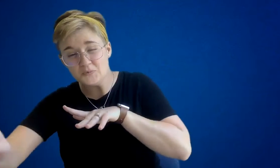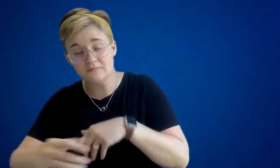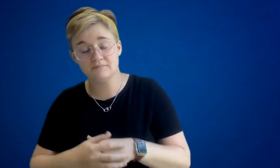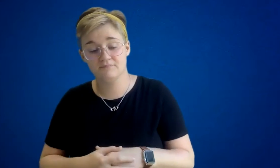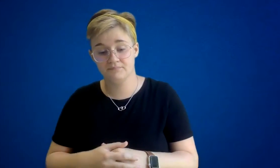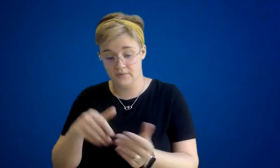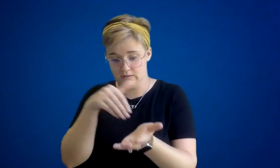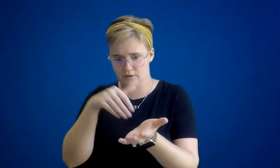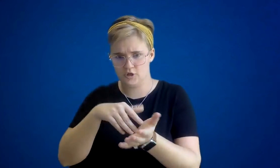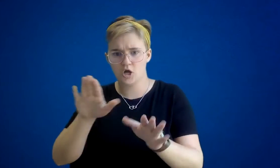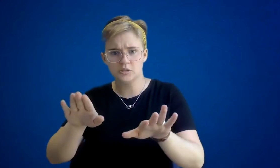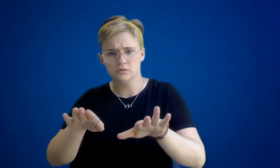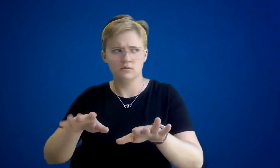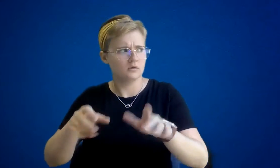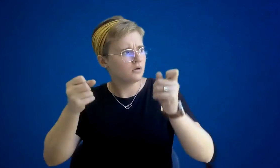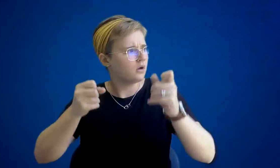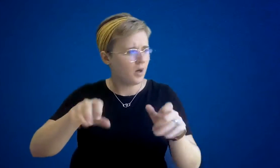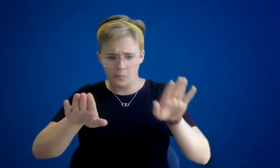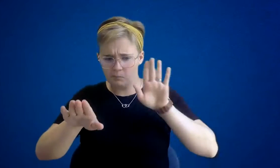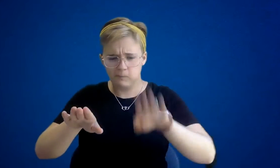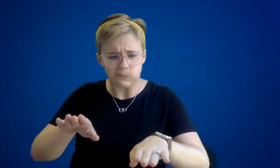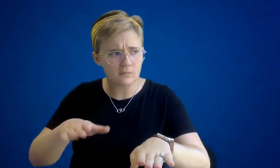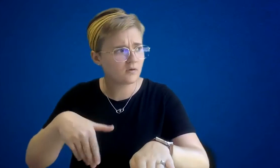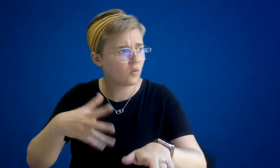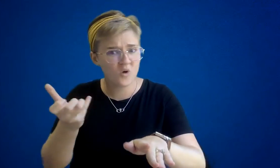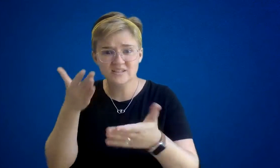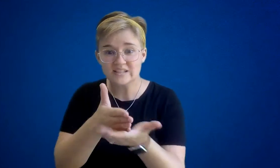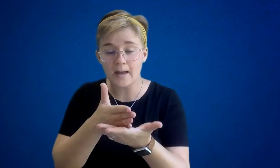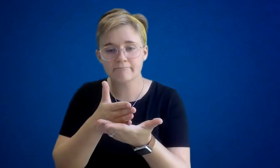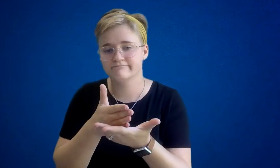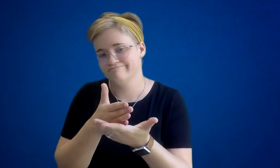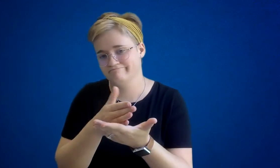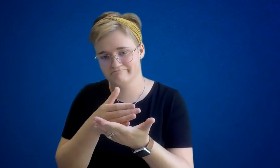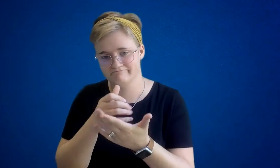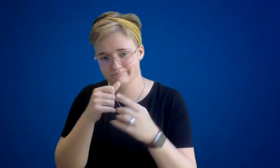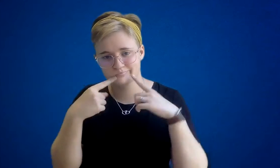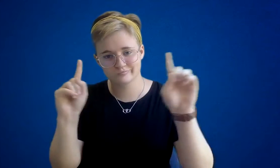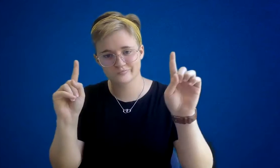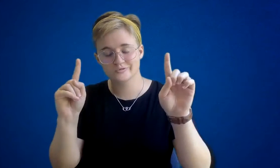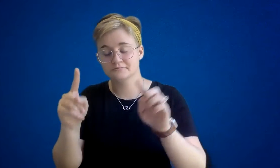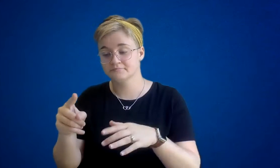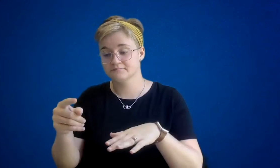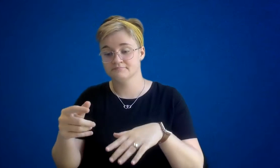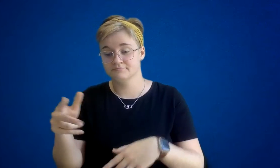jammed her foot on the brake, but it didn't do any good. The wagon disappeared down the road in a cloud of